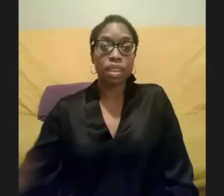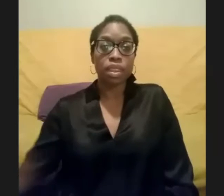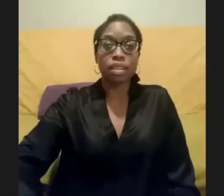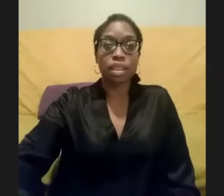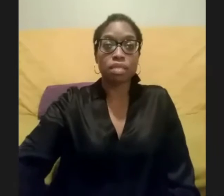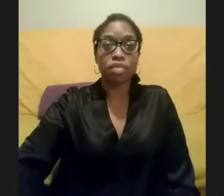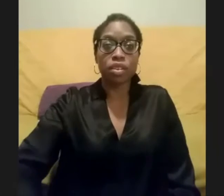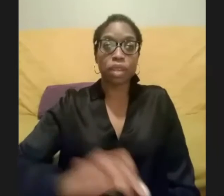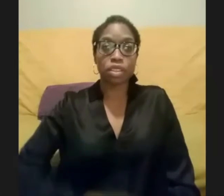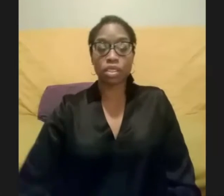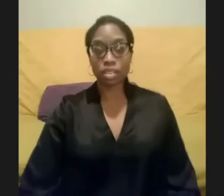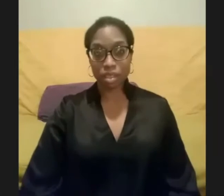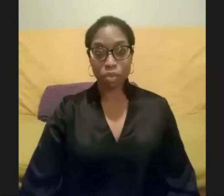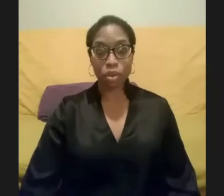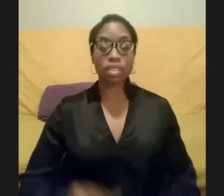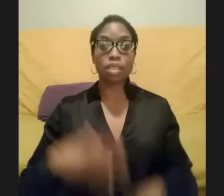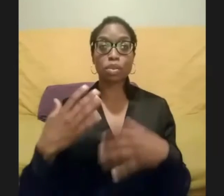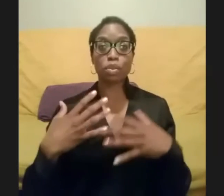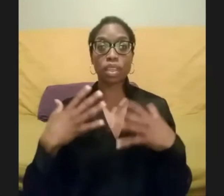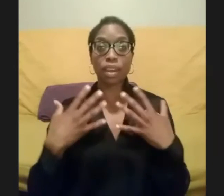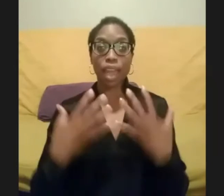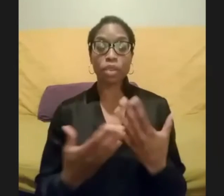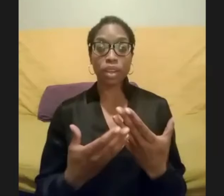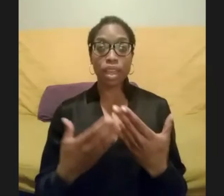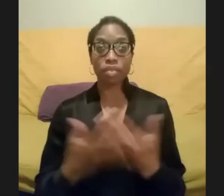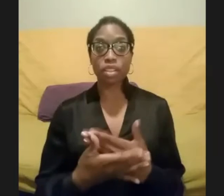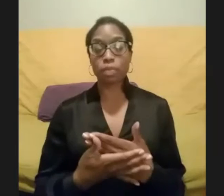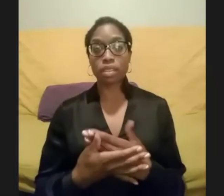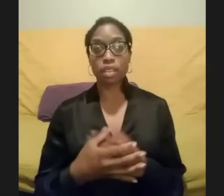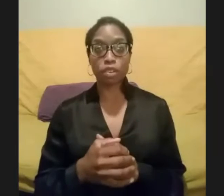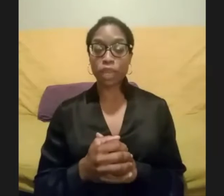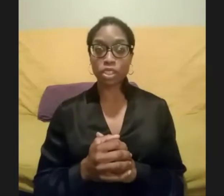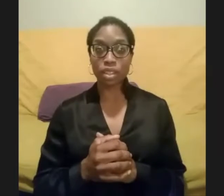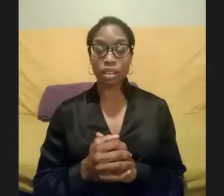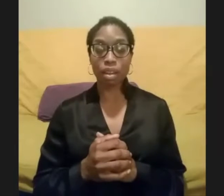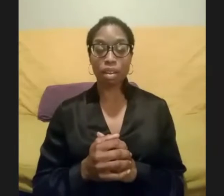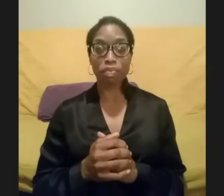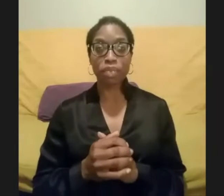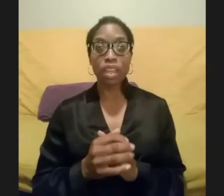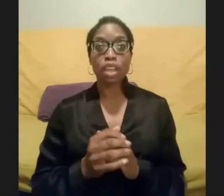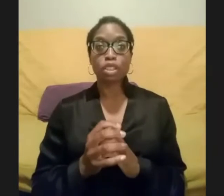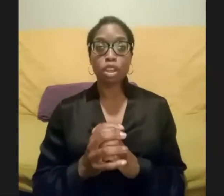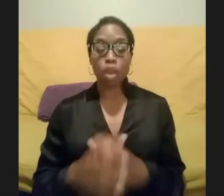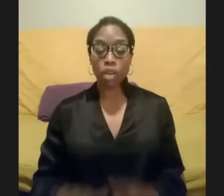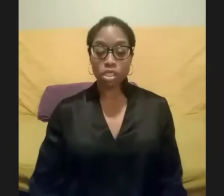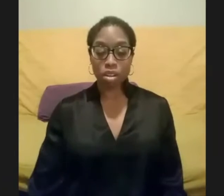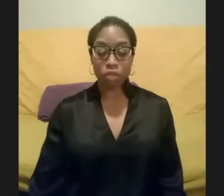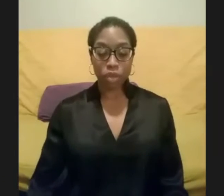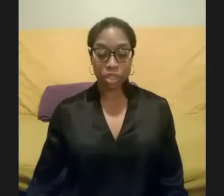That it's very much important to get accurate evidence-based information. So I wanted to start off with just